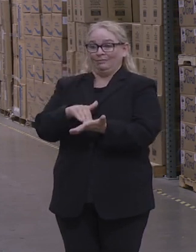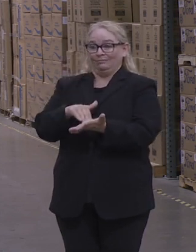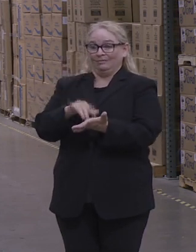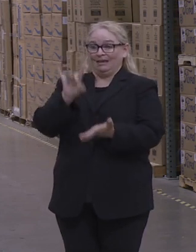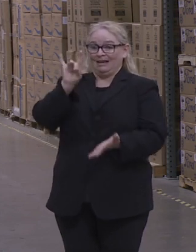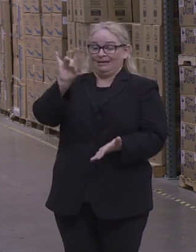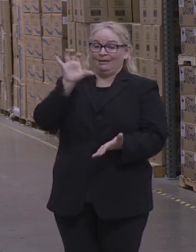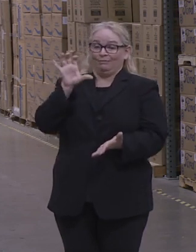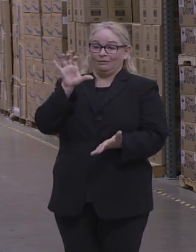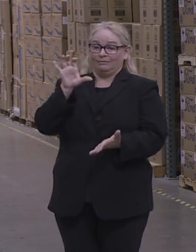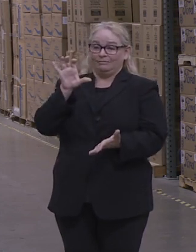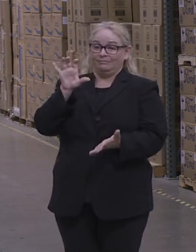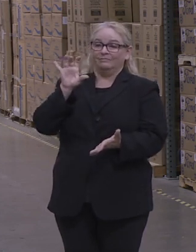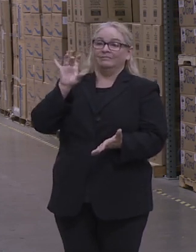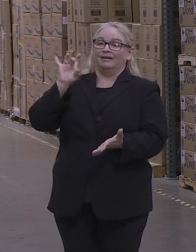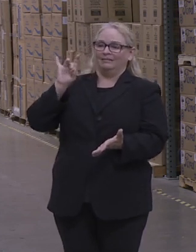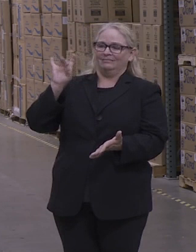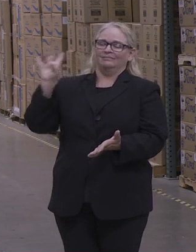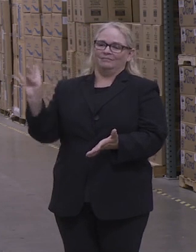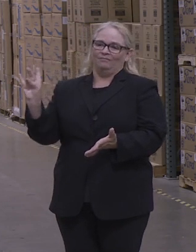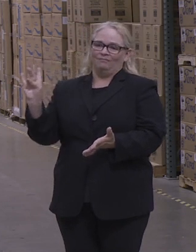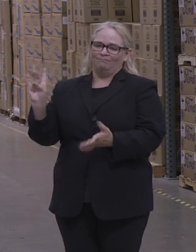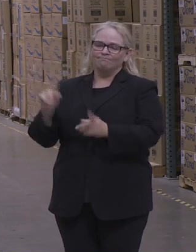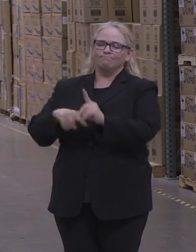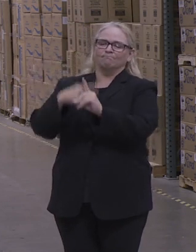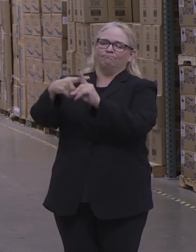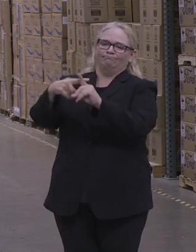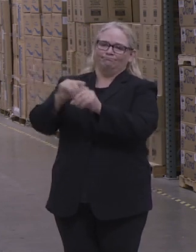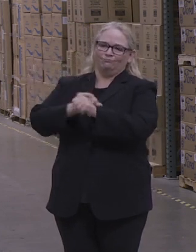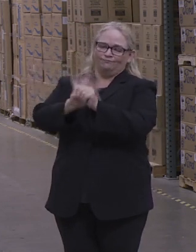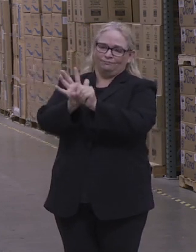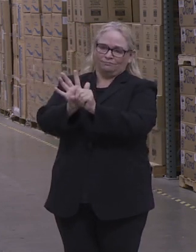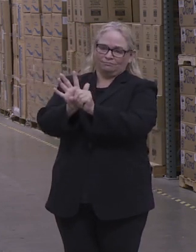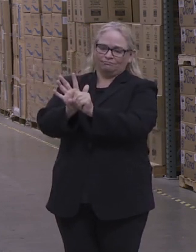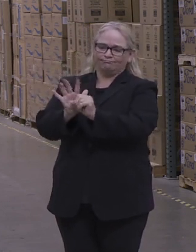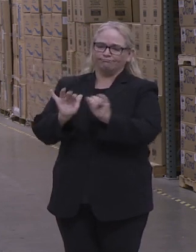12,807 individuals that were tested positive for COVID-19.